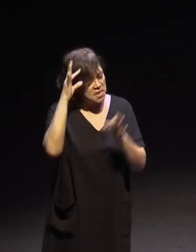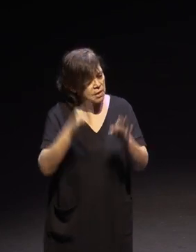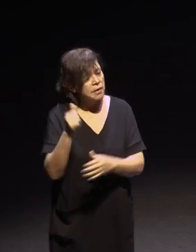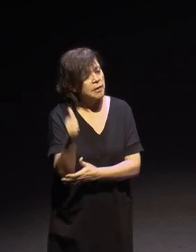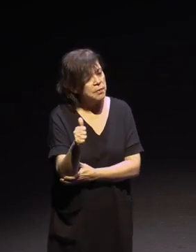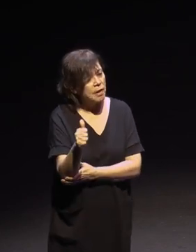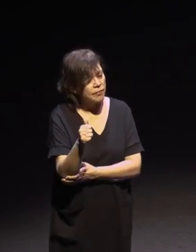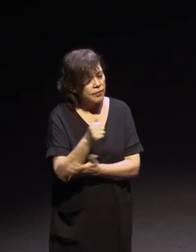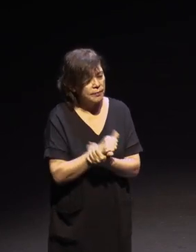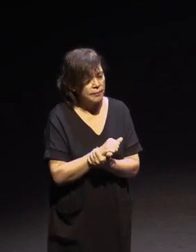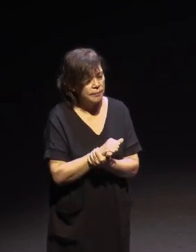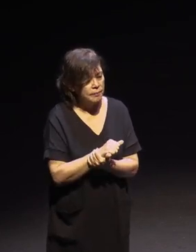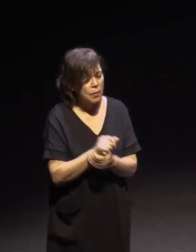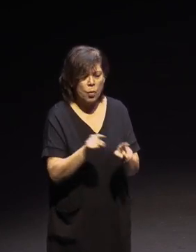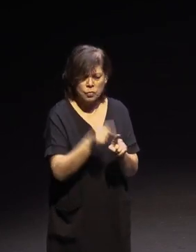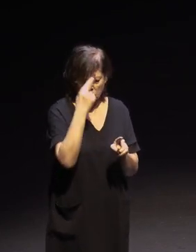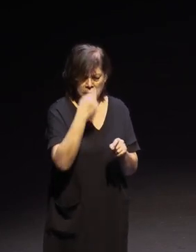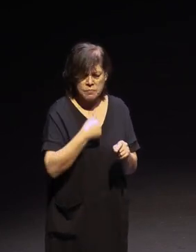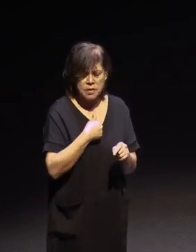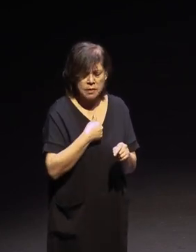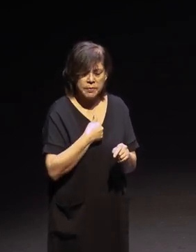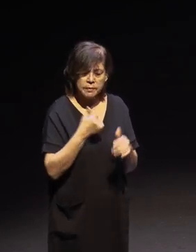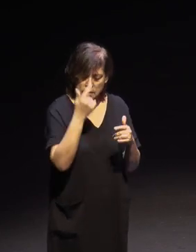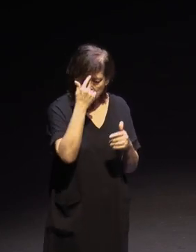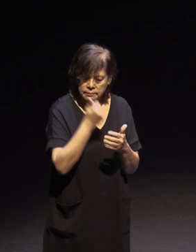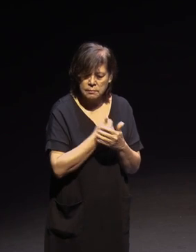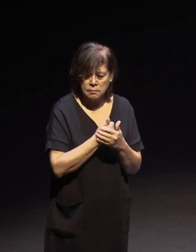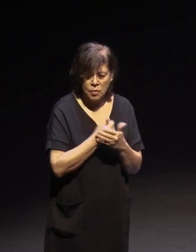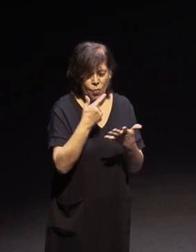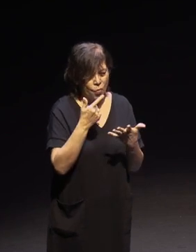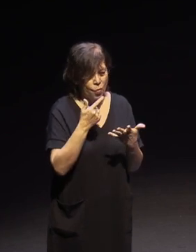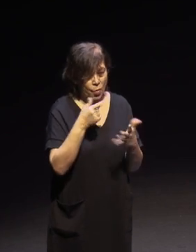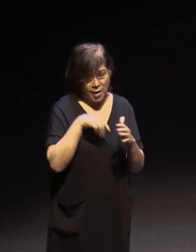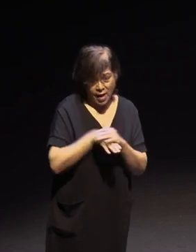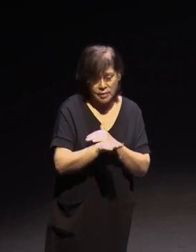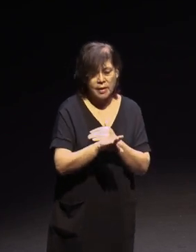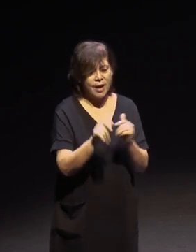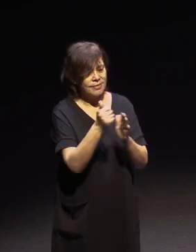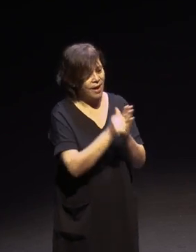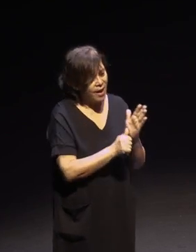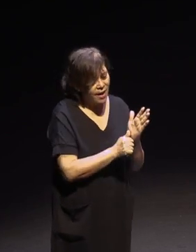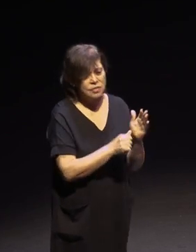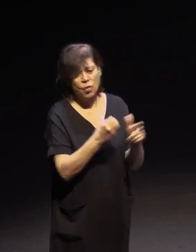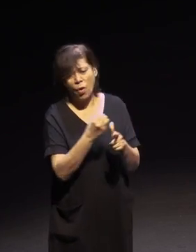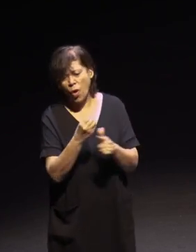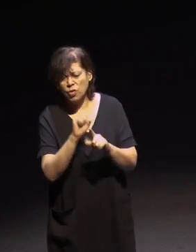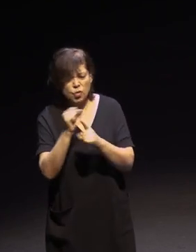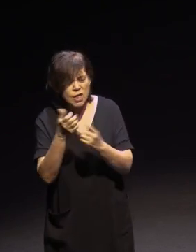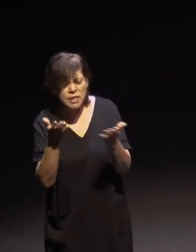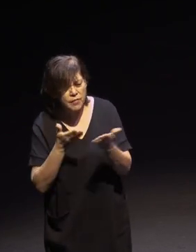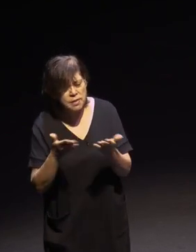And it also reminded me to pause when we're with them, because when we go in, you know, whether as an arts organization or even as social